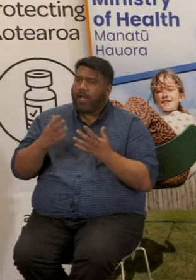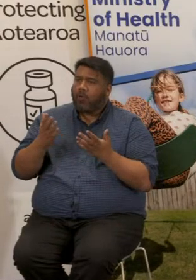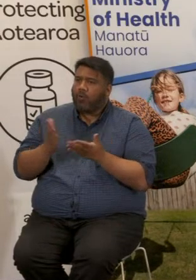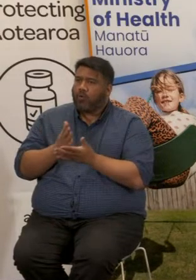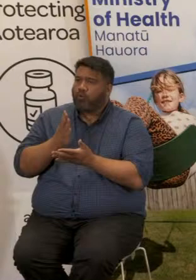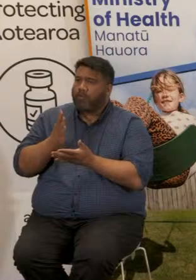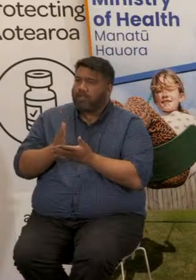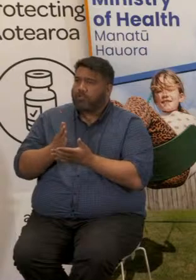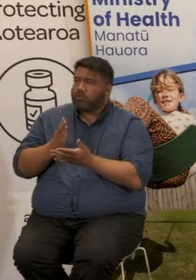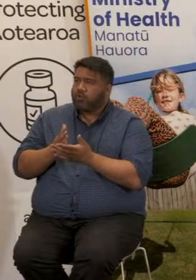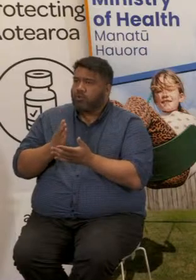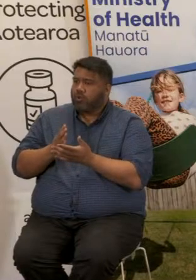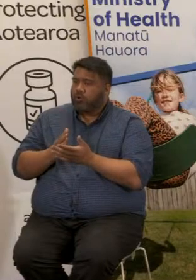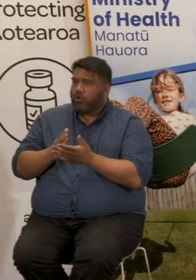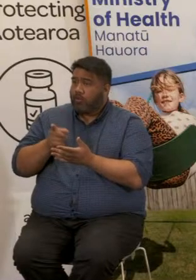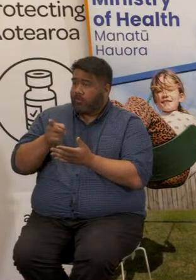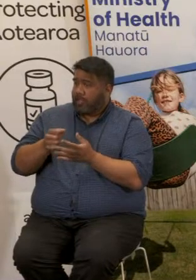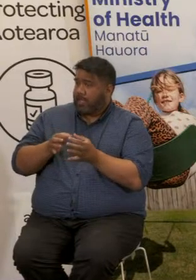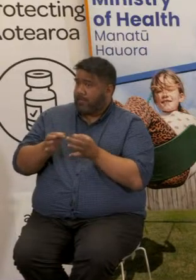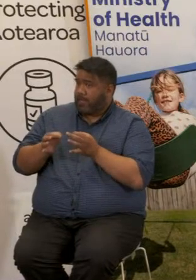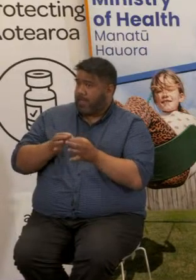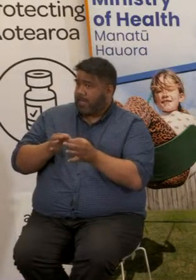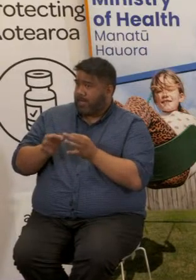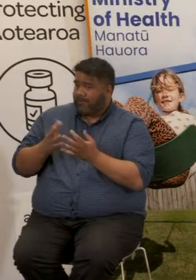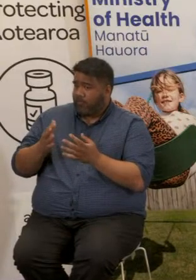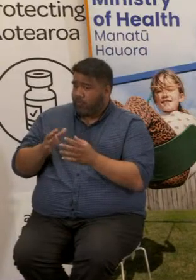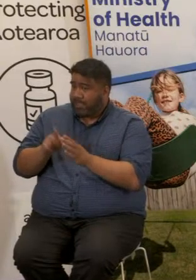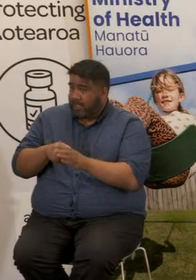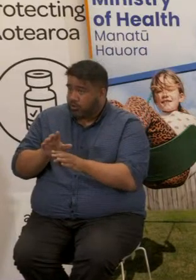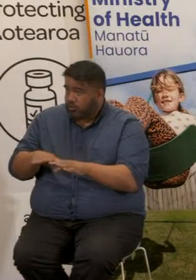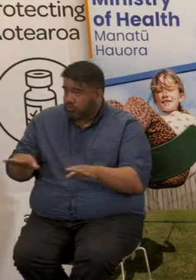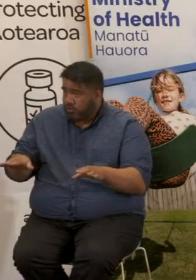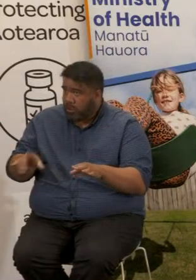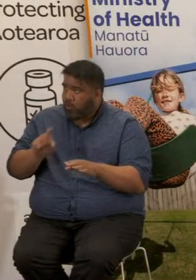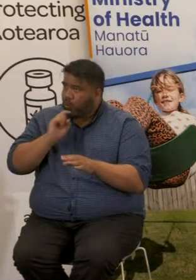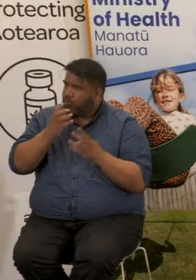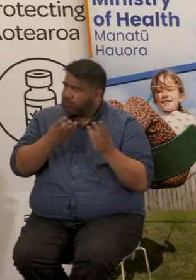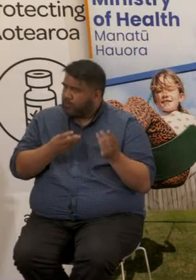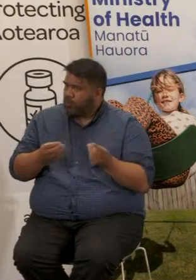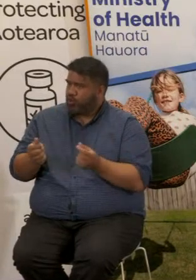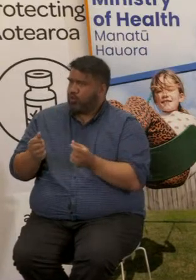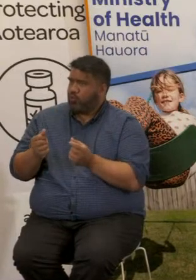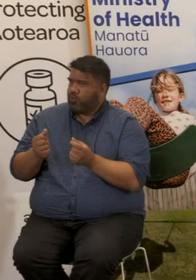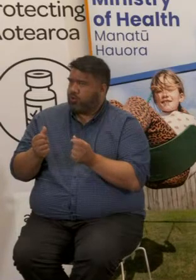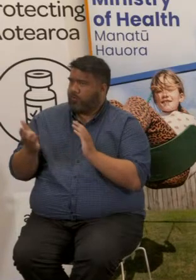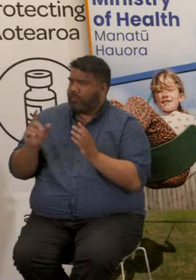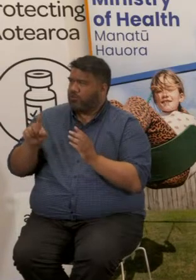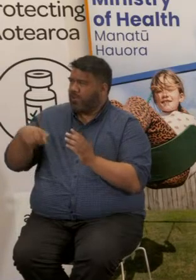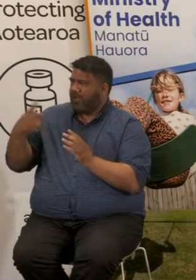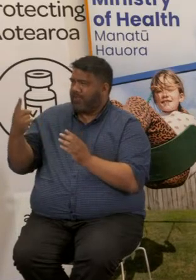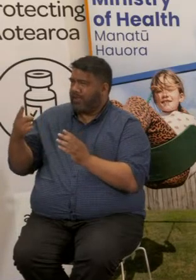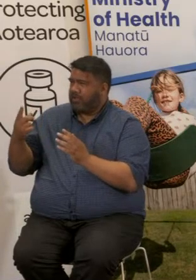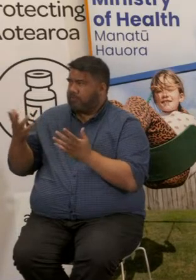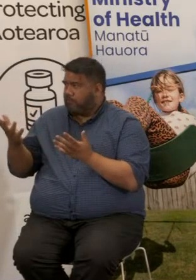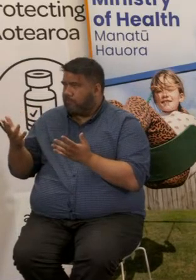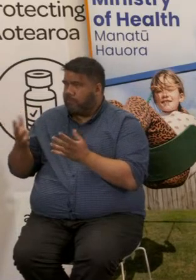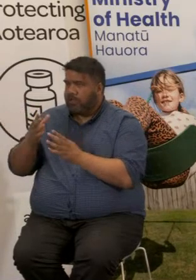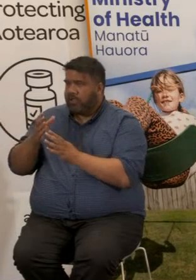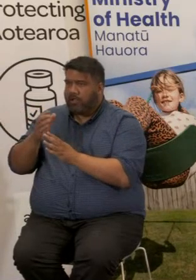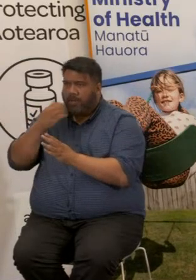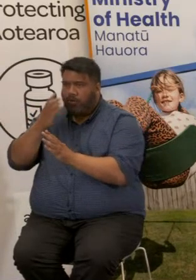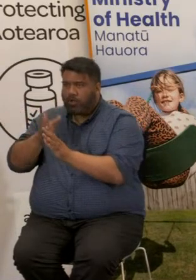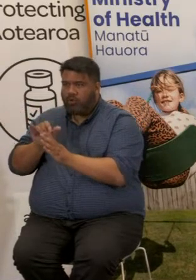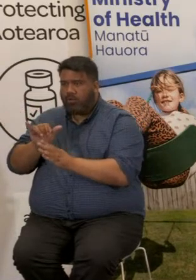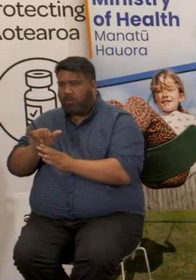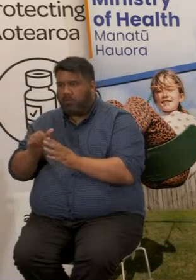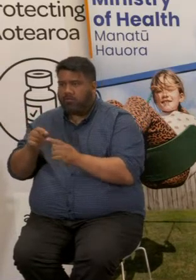happen with the planning we're doing for 5 to 11s? So, and Tamati will be able to comment as well, what I would say is that for